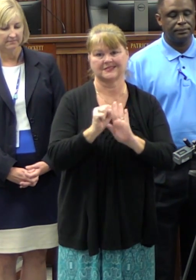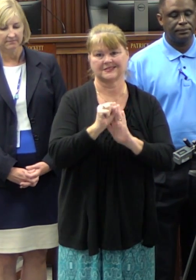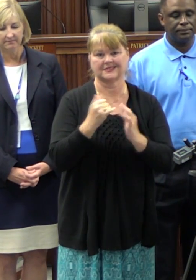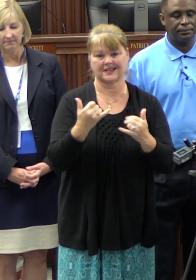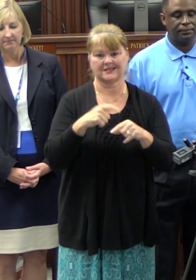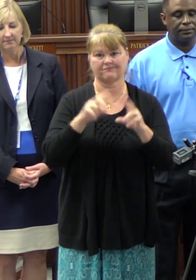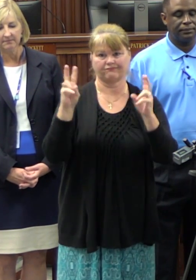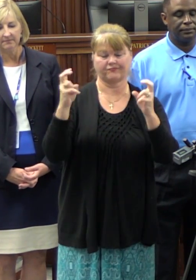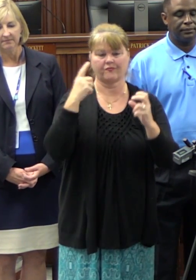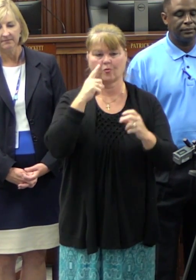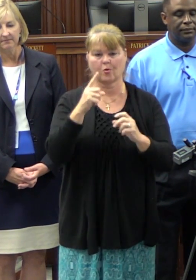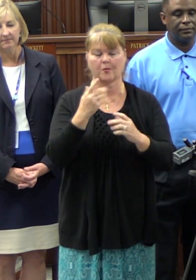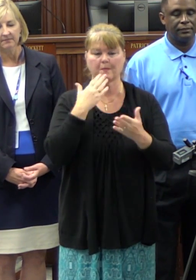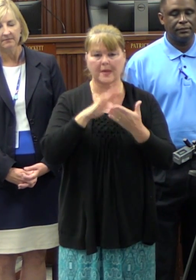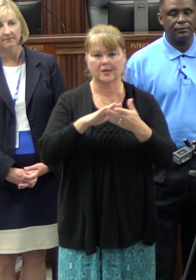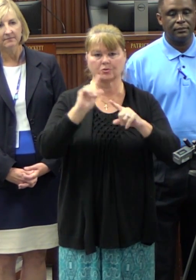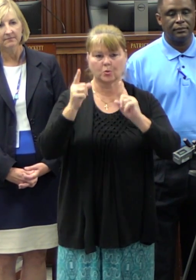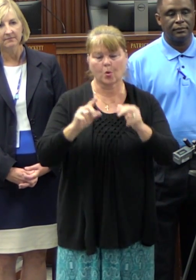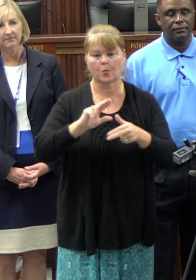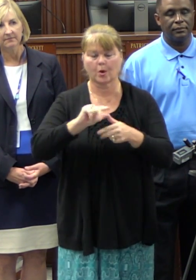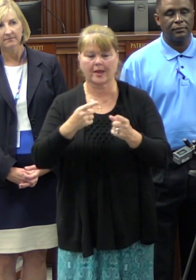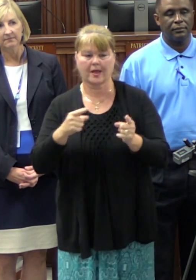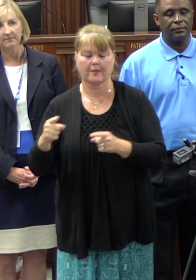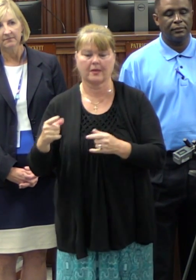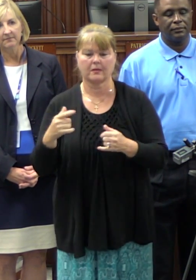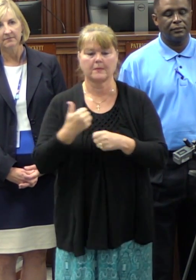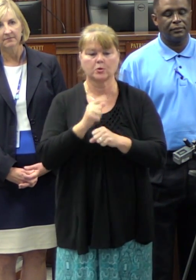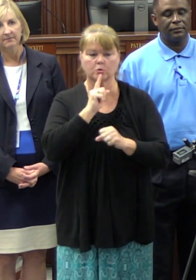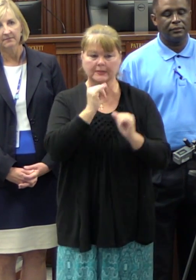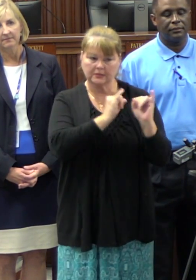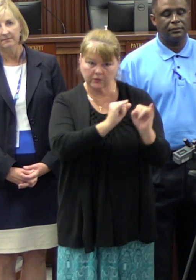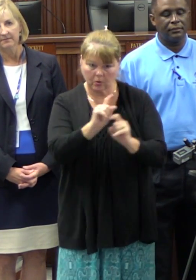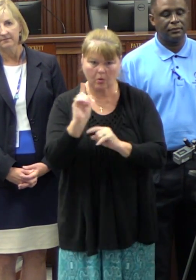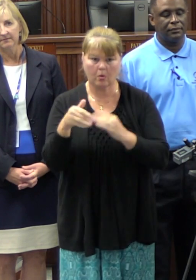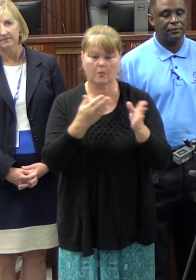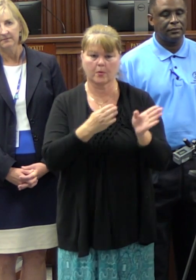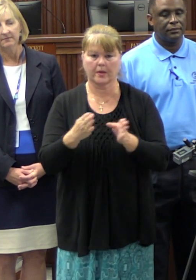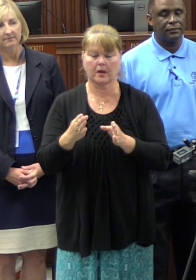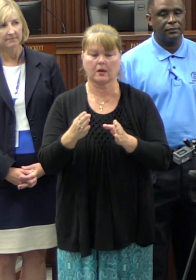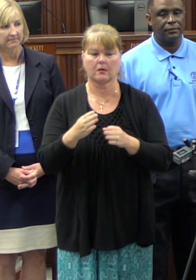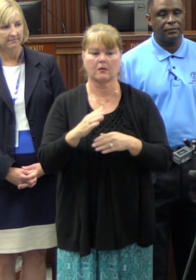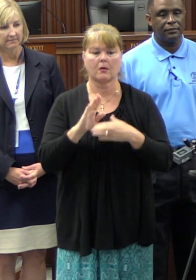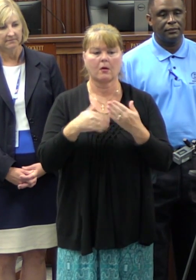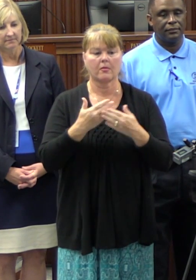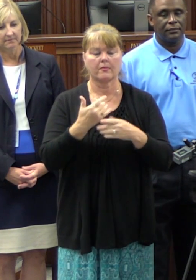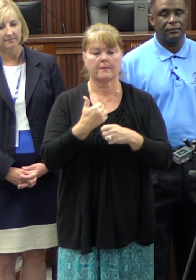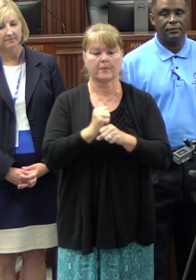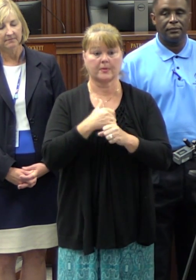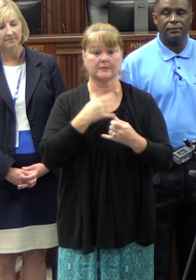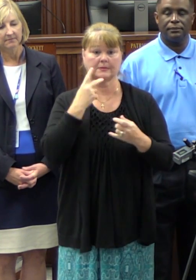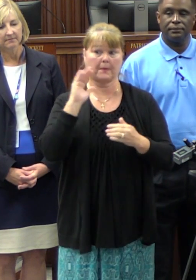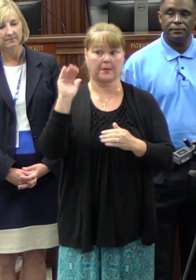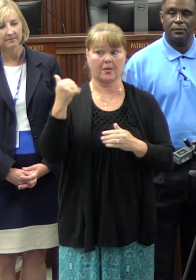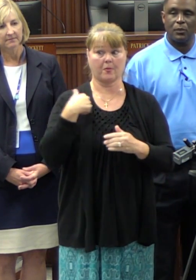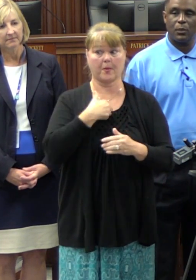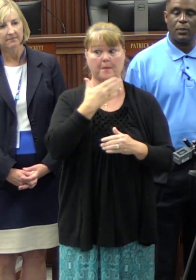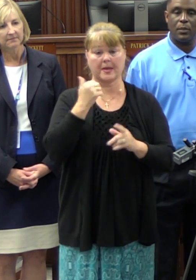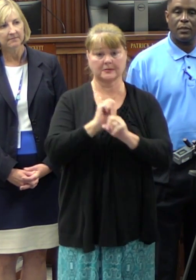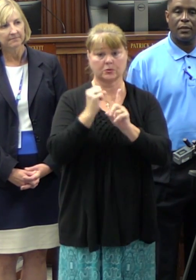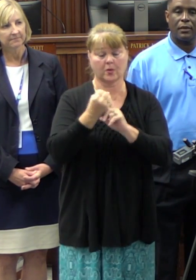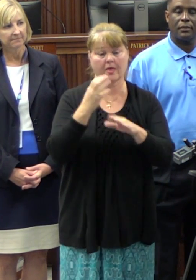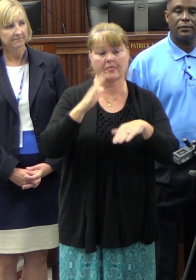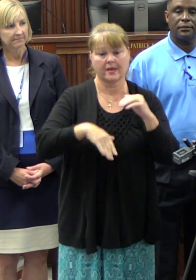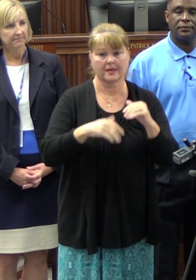is to make sure that you individually are prepared. It appears that we're in a better situation than we